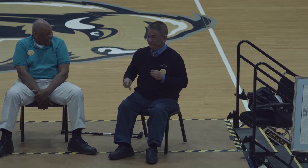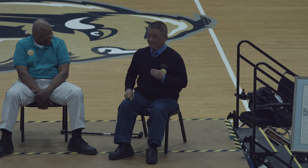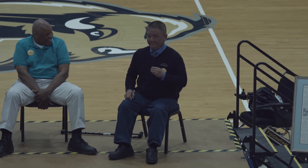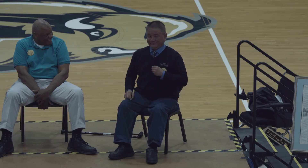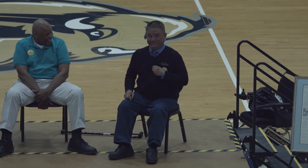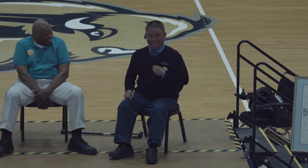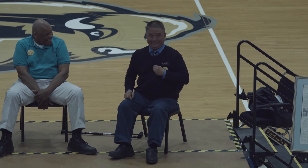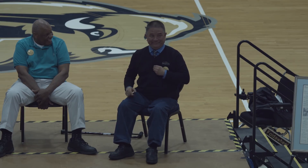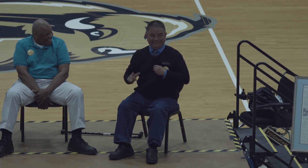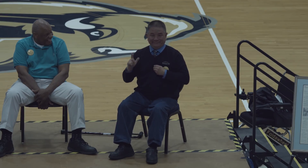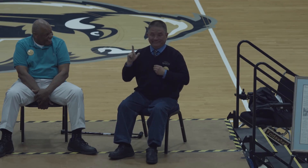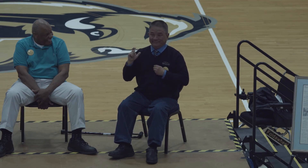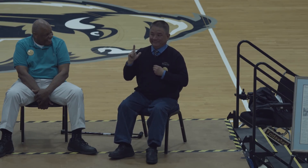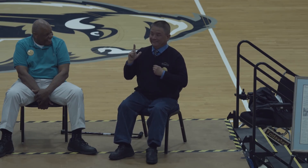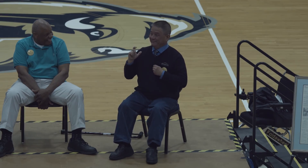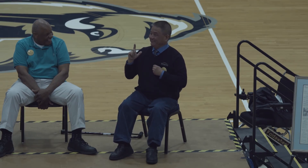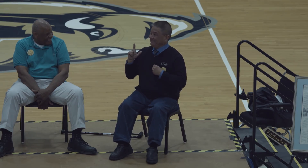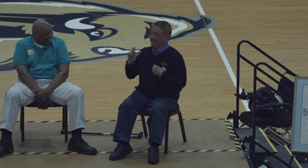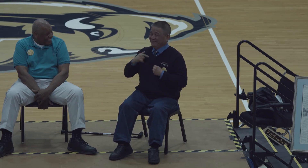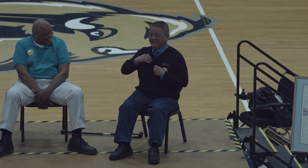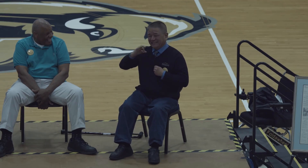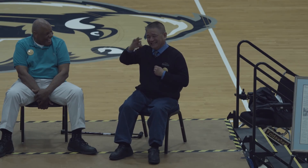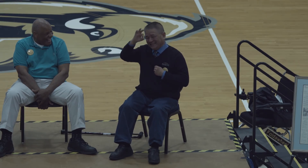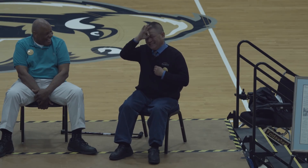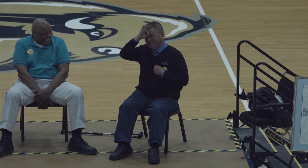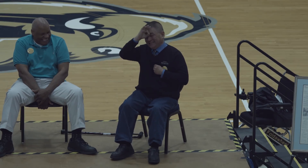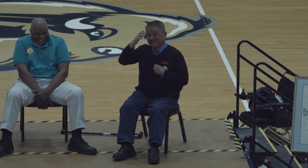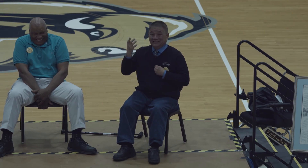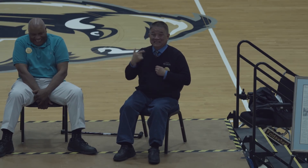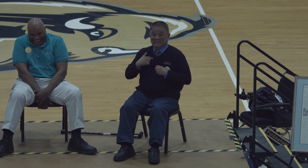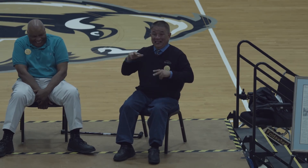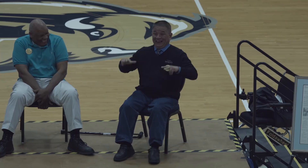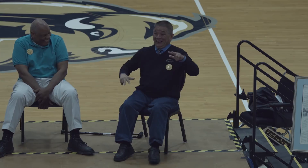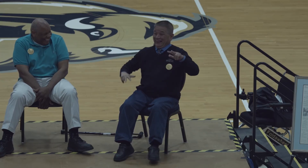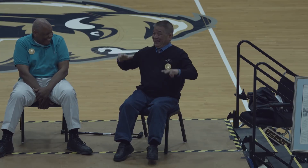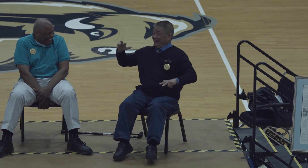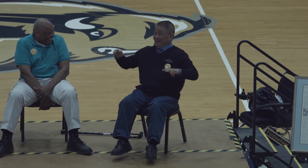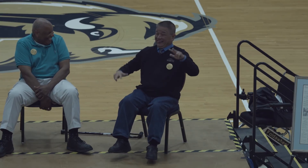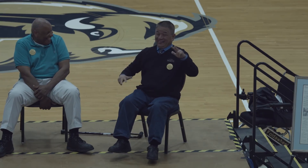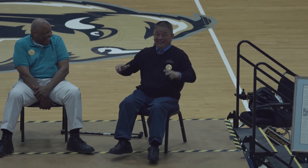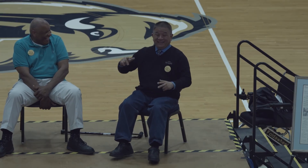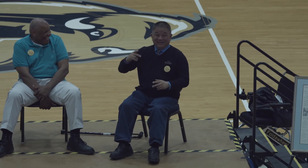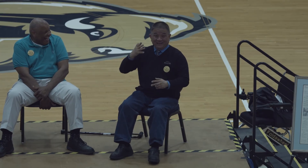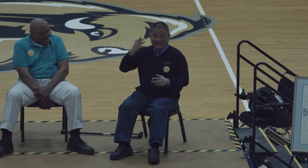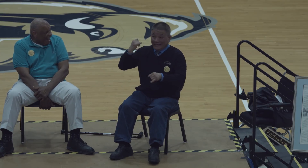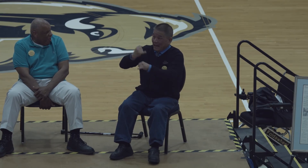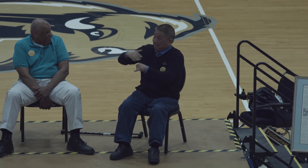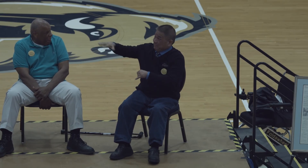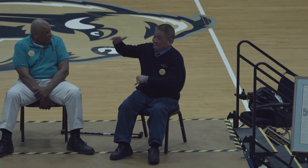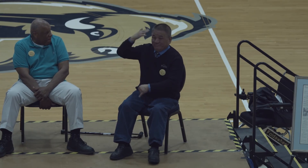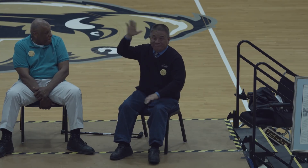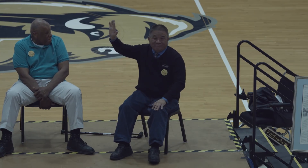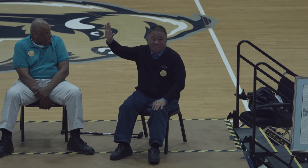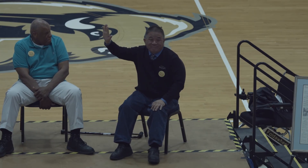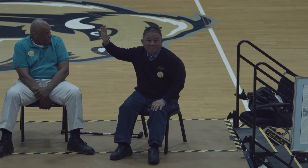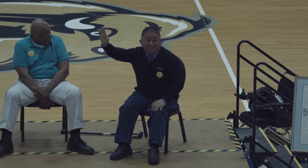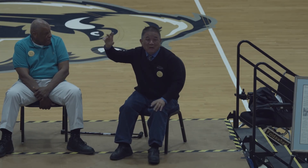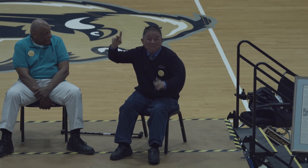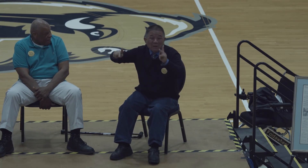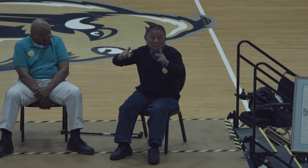with my press badge, taking my pictures without a clue what I was documenting at the time. I had hardly an